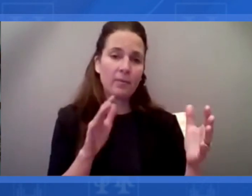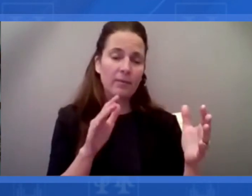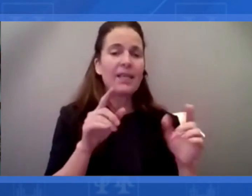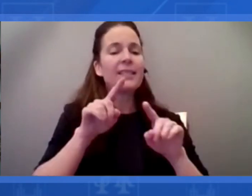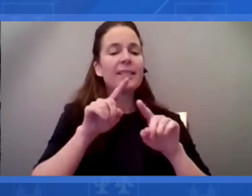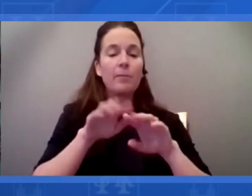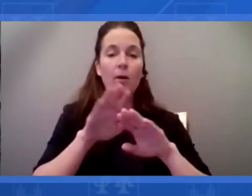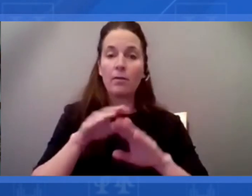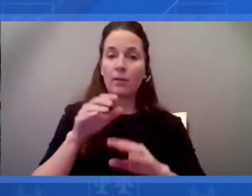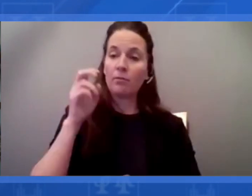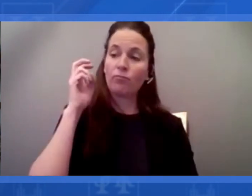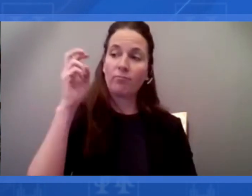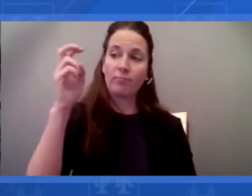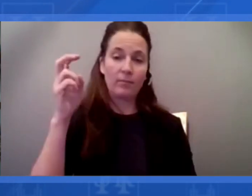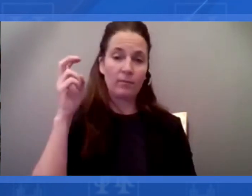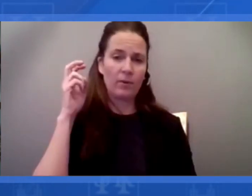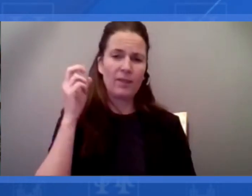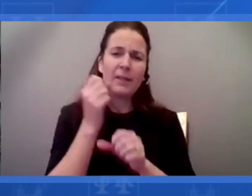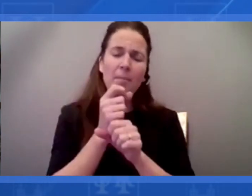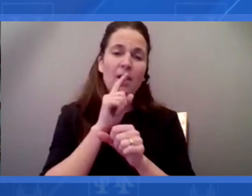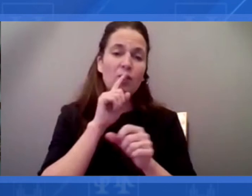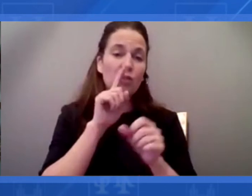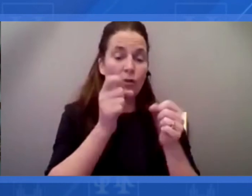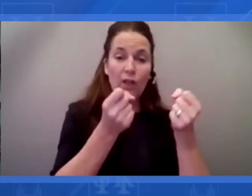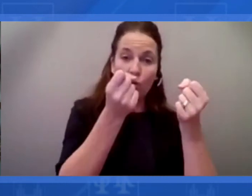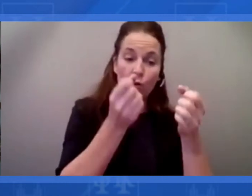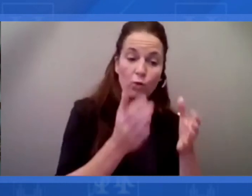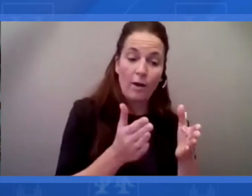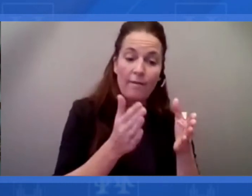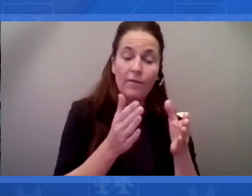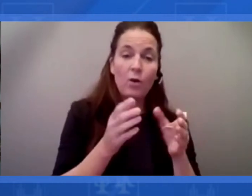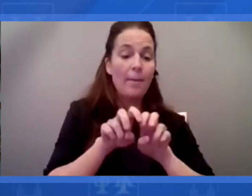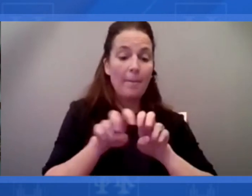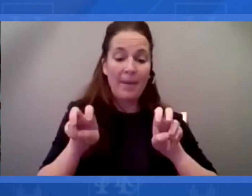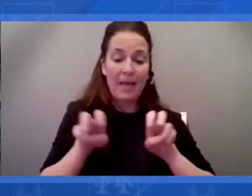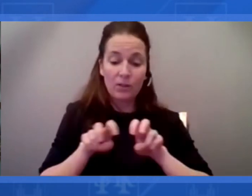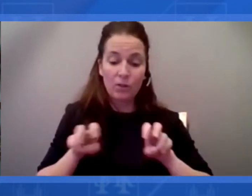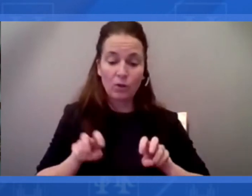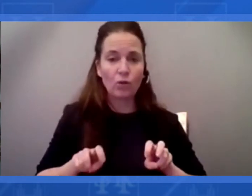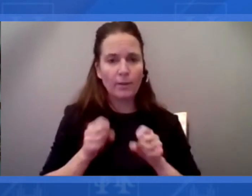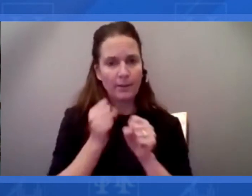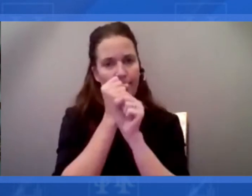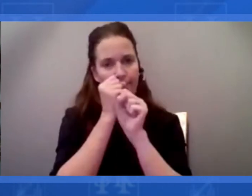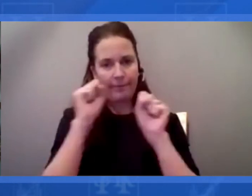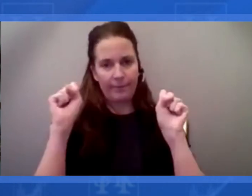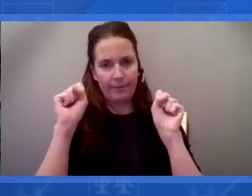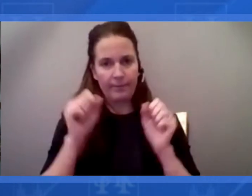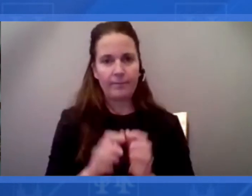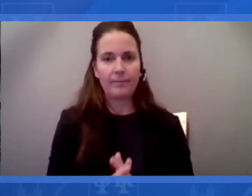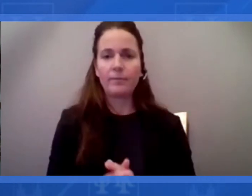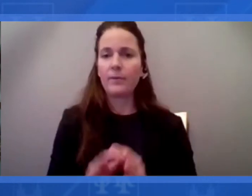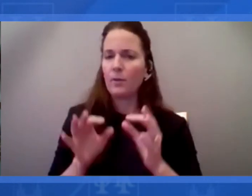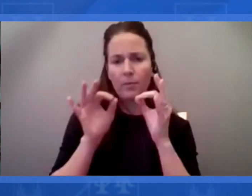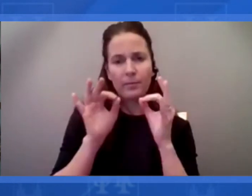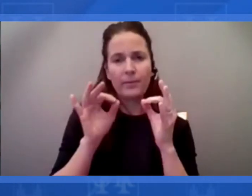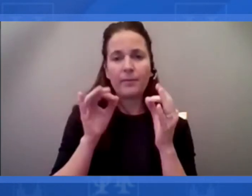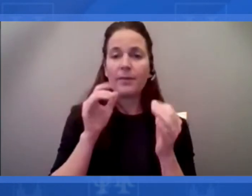passengers and drivers. Thanks very much for the great questions, and I turn it back over to Jay Adams.